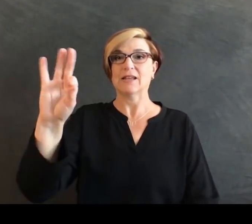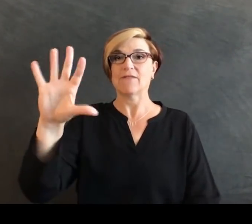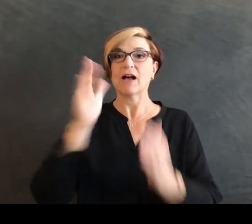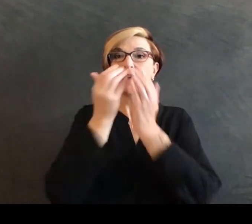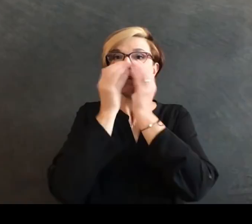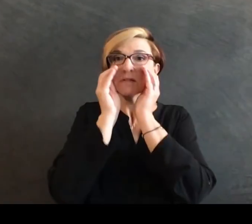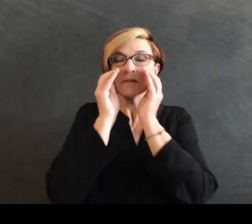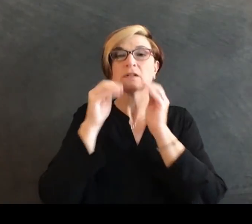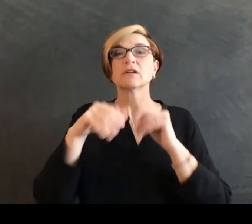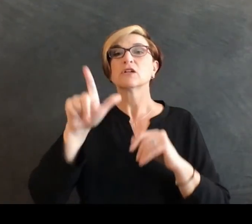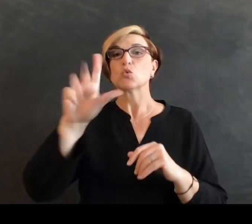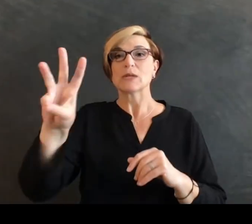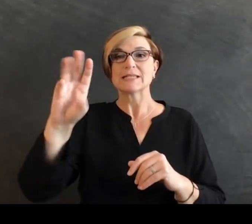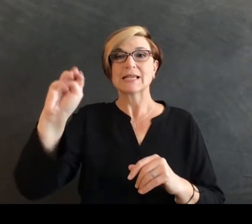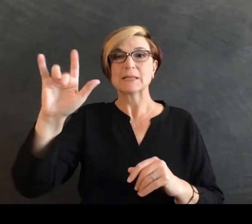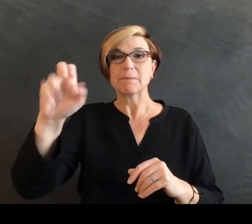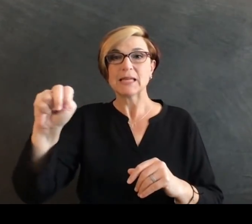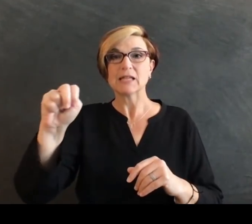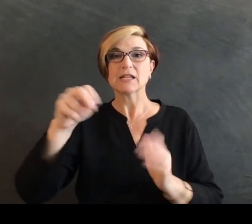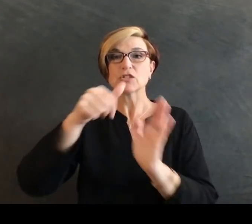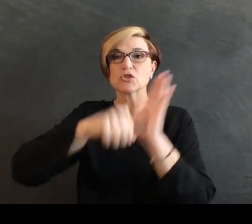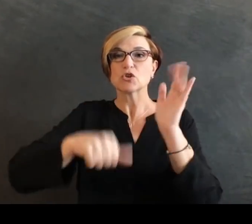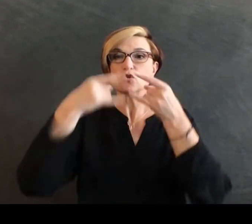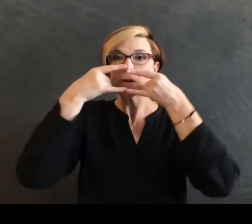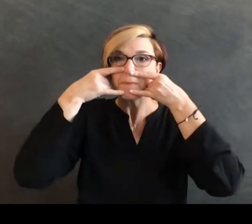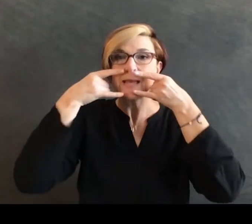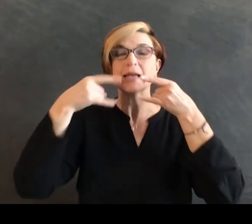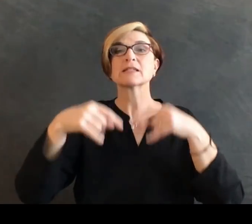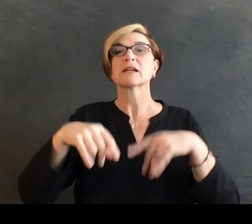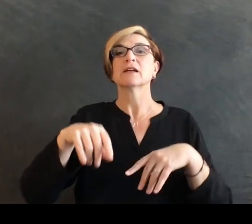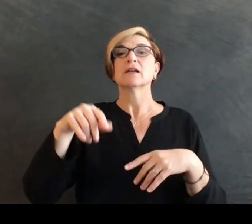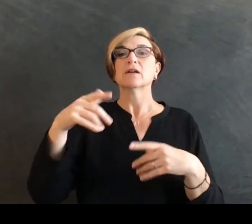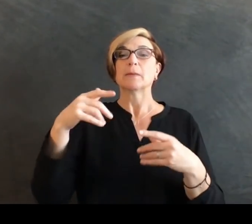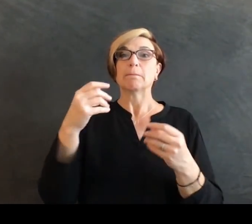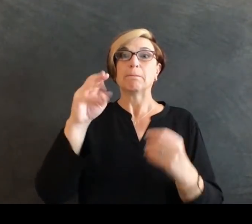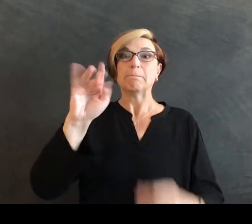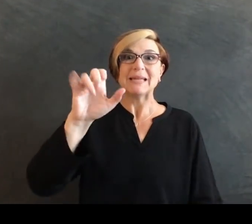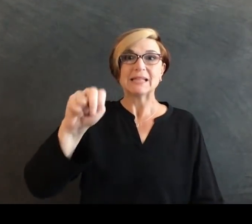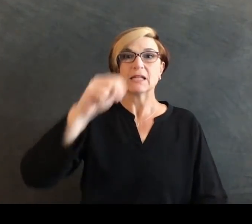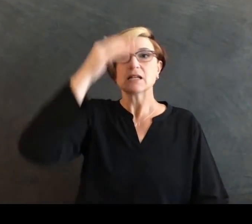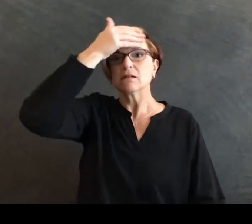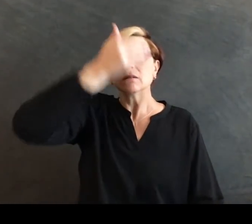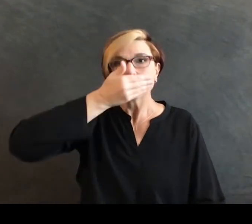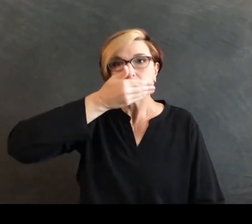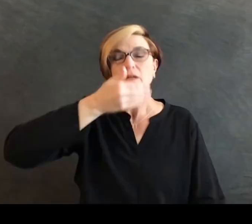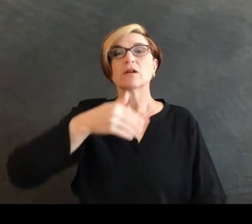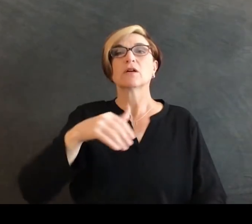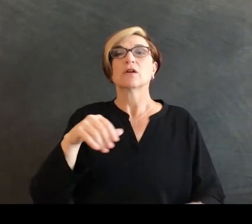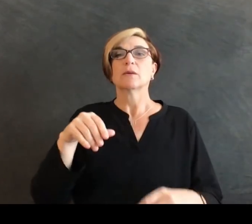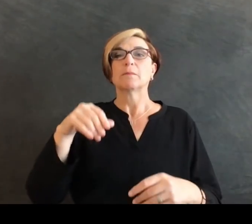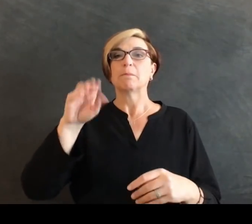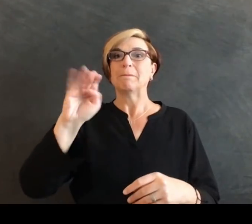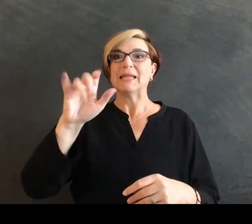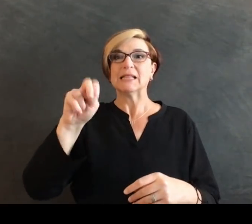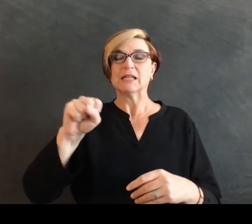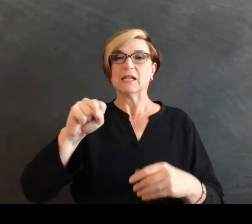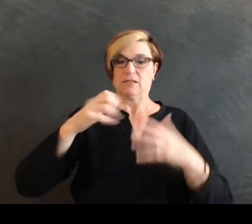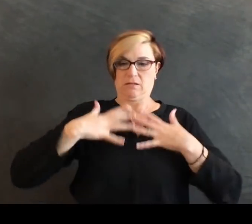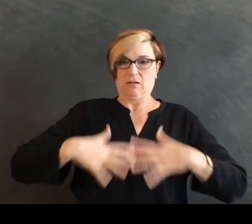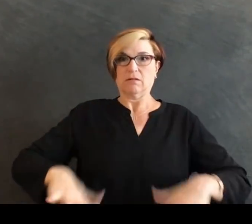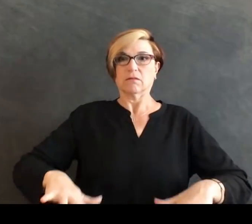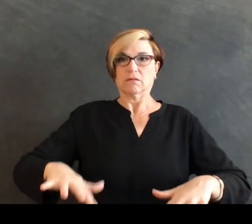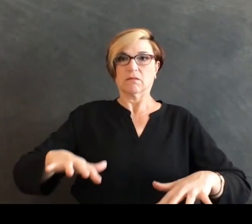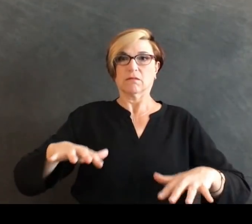masks, 5.3 million face shields, 4.4 million surgical gowns, and 22 million